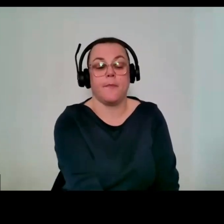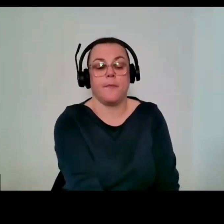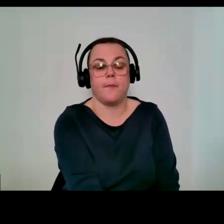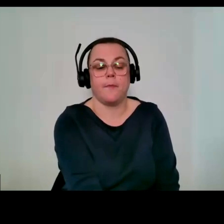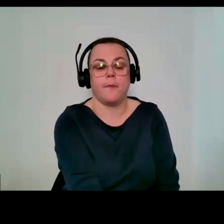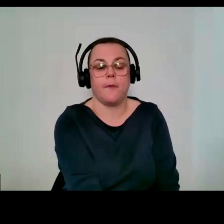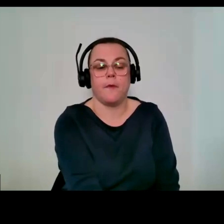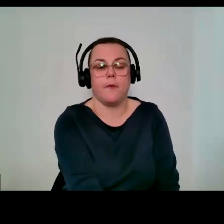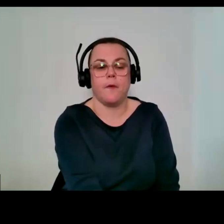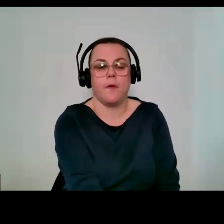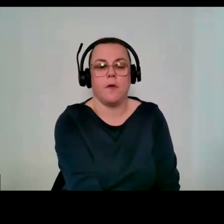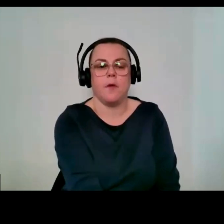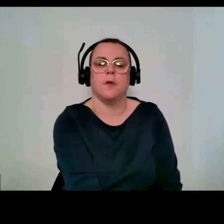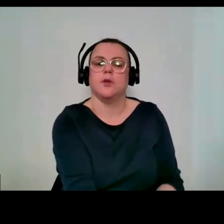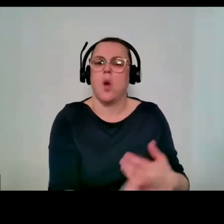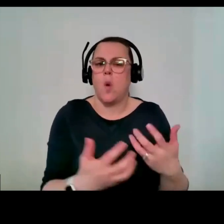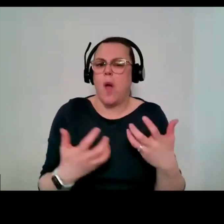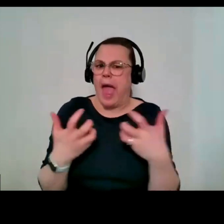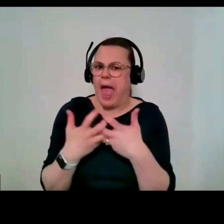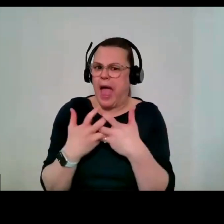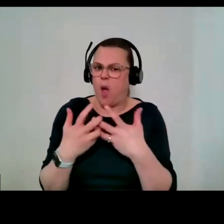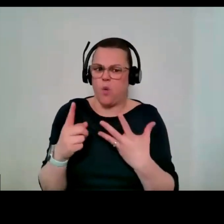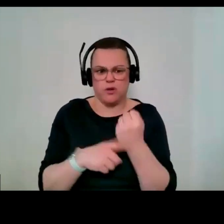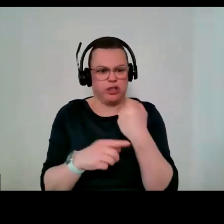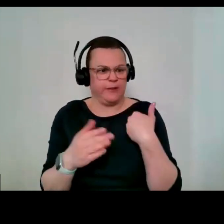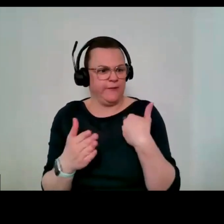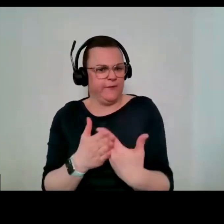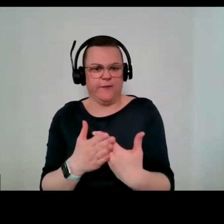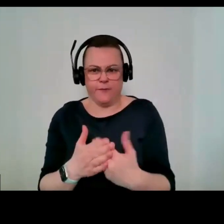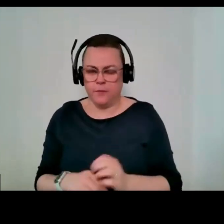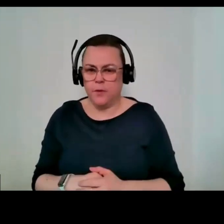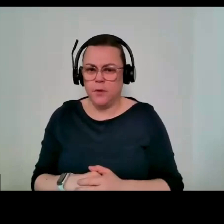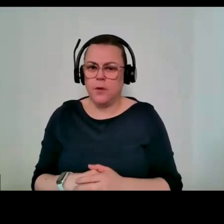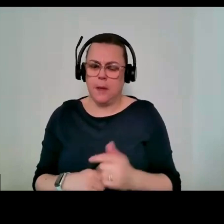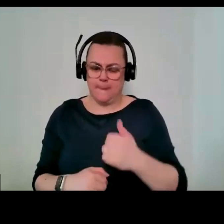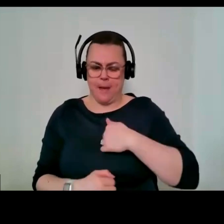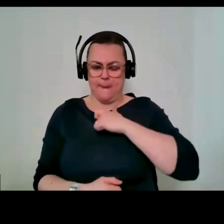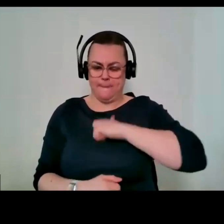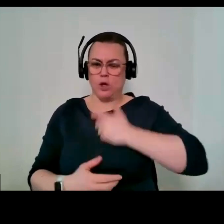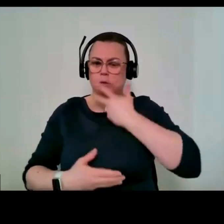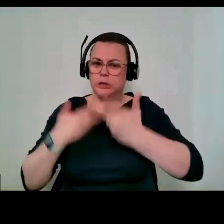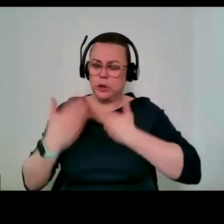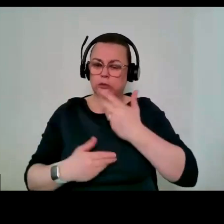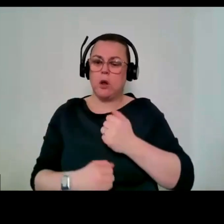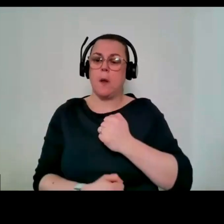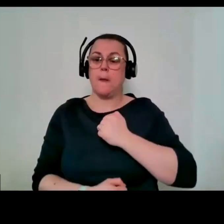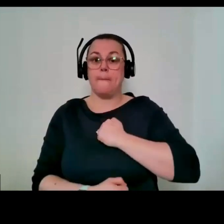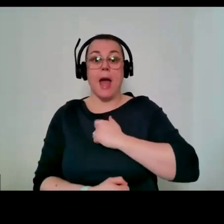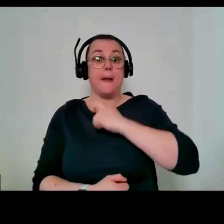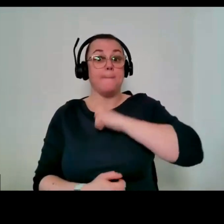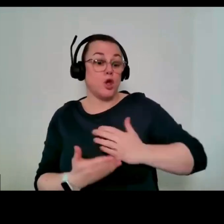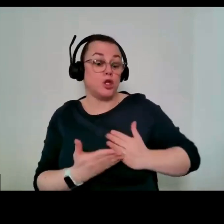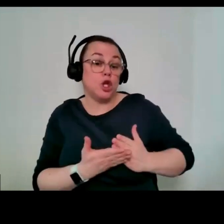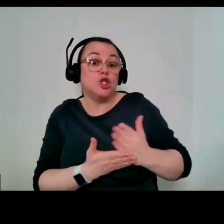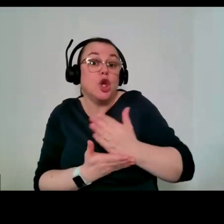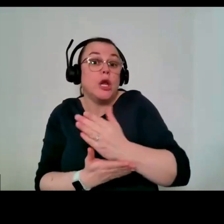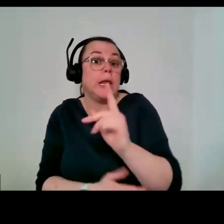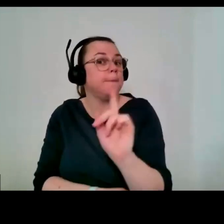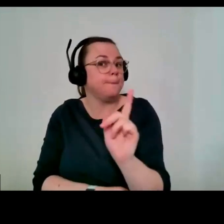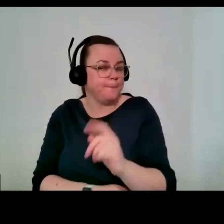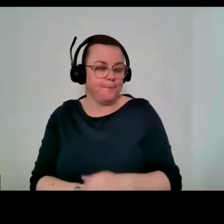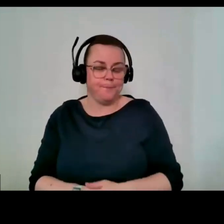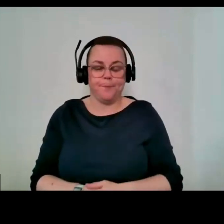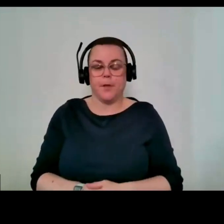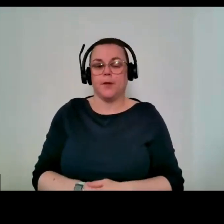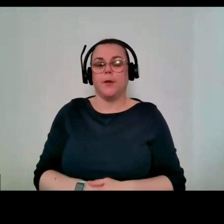there? So, what is my personal story? Or rather, what is my personal journey? So, my